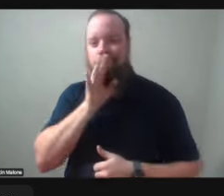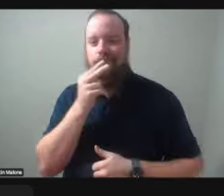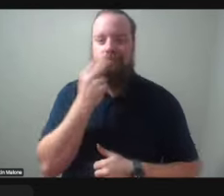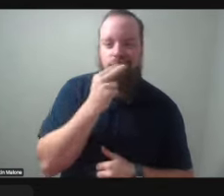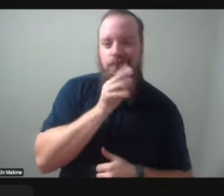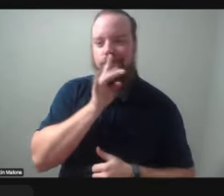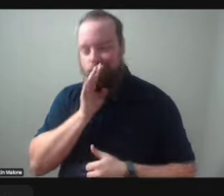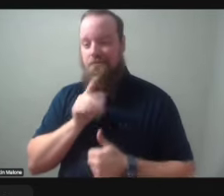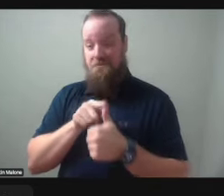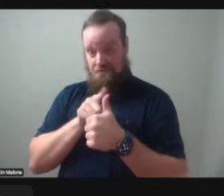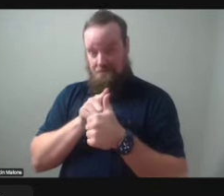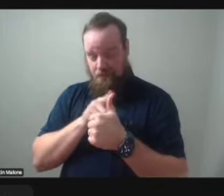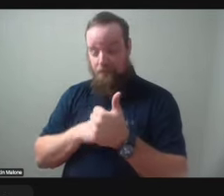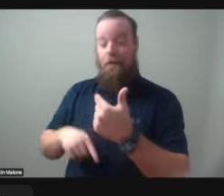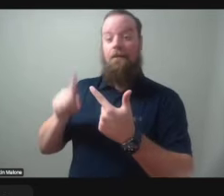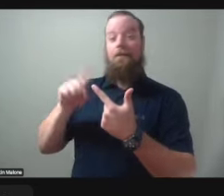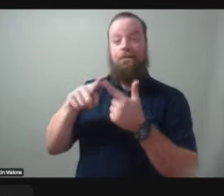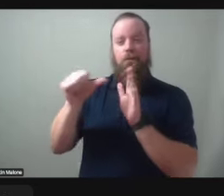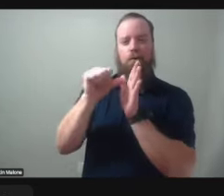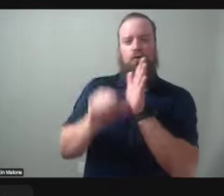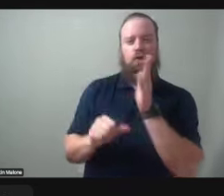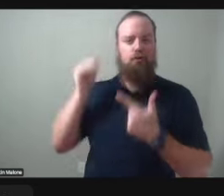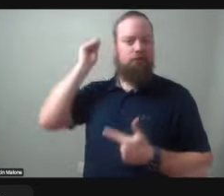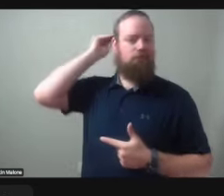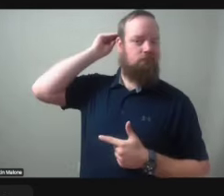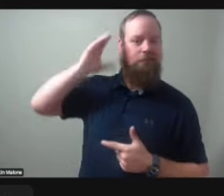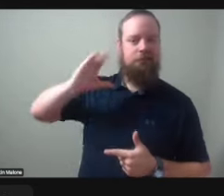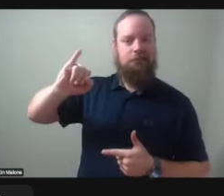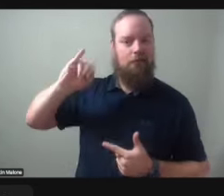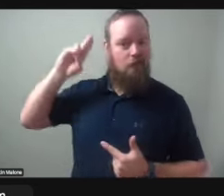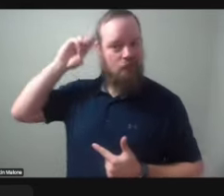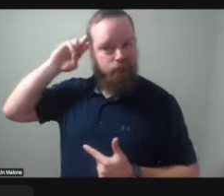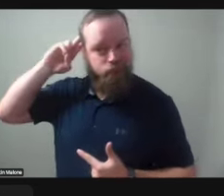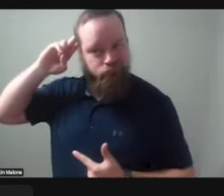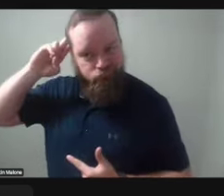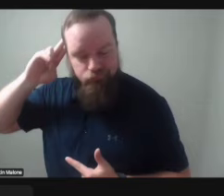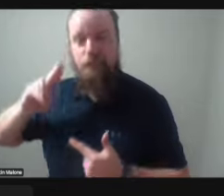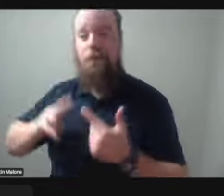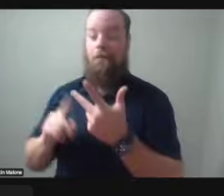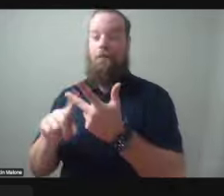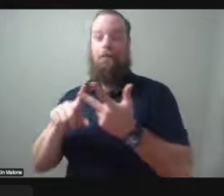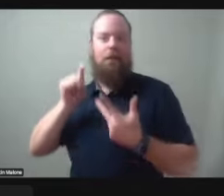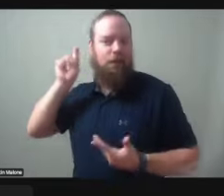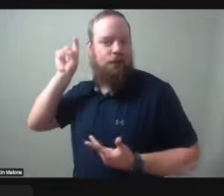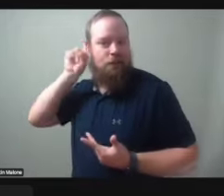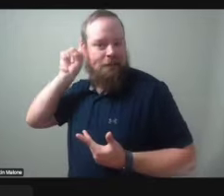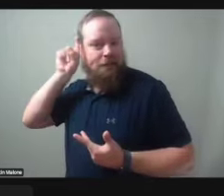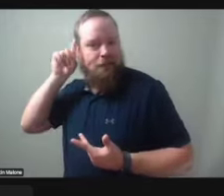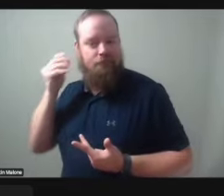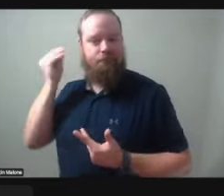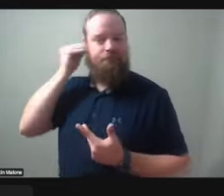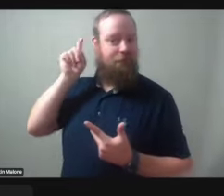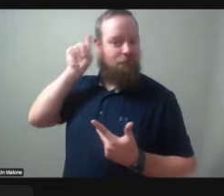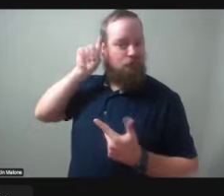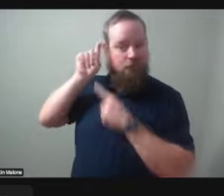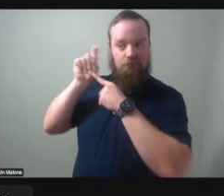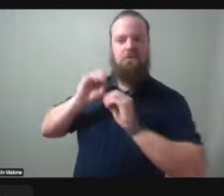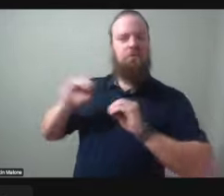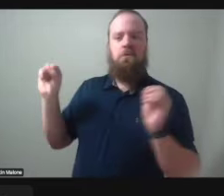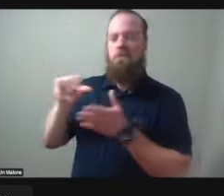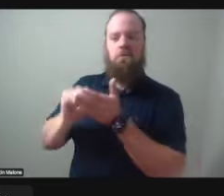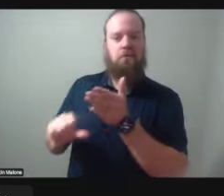sign language. They might think it's too hard or laborious. They might focus on speech therapies as